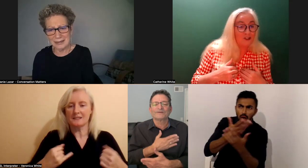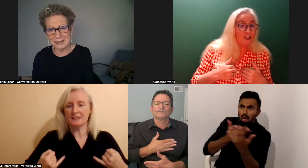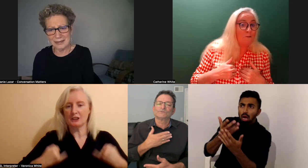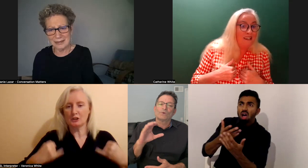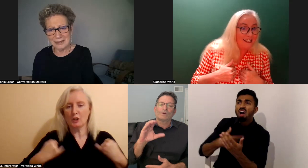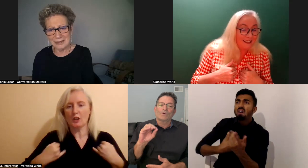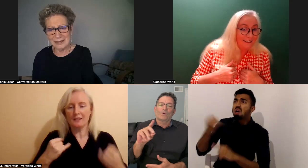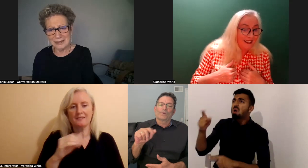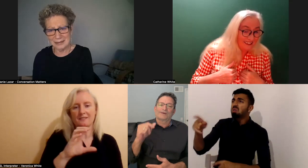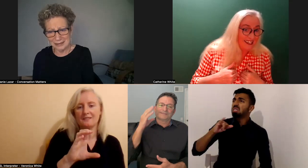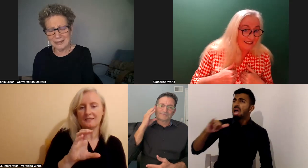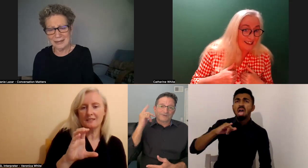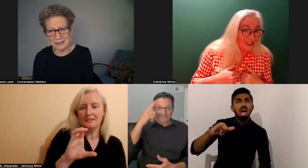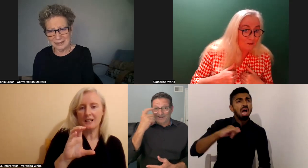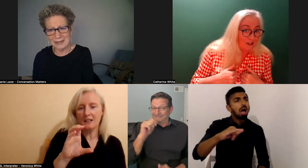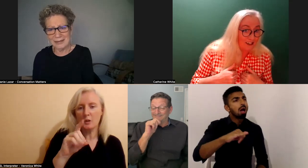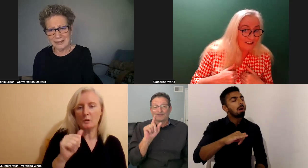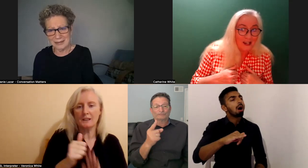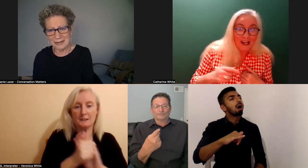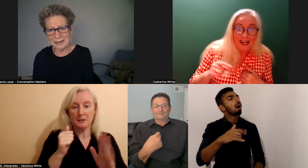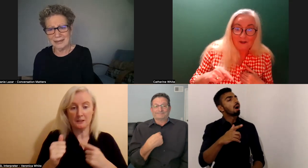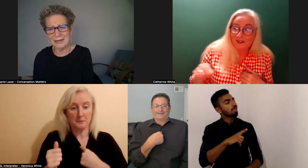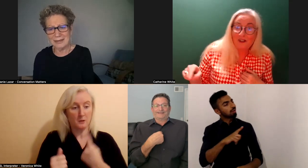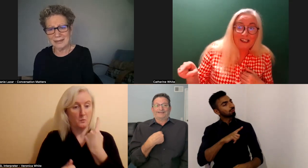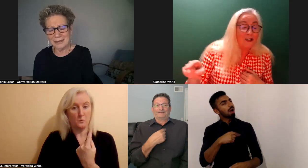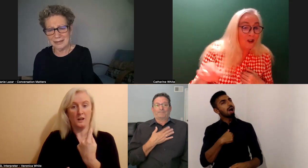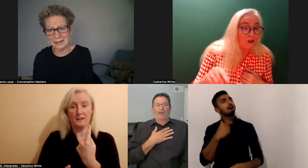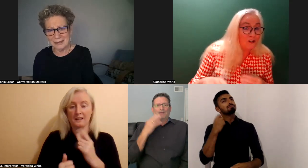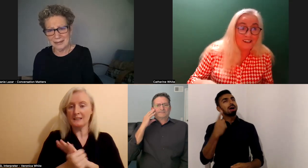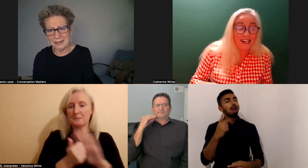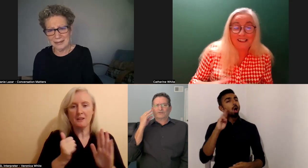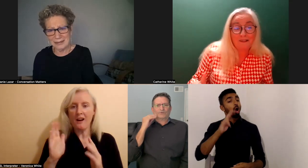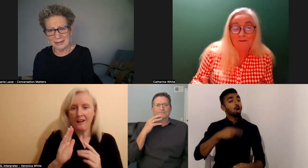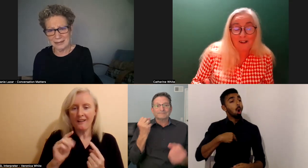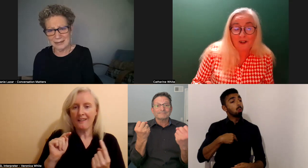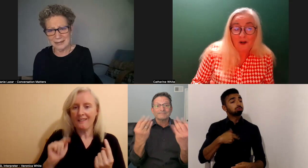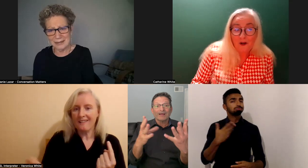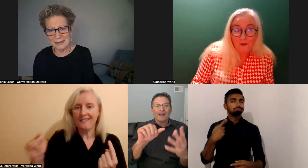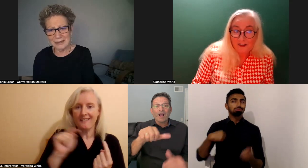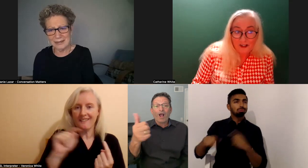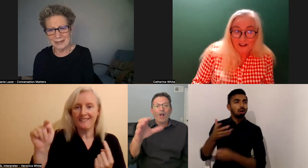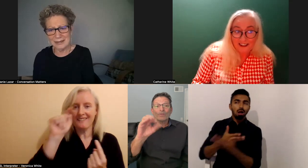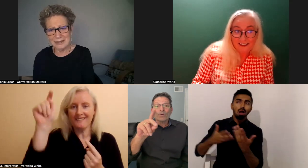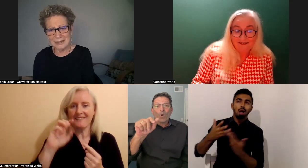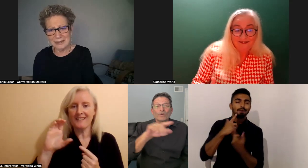it's not just me that had that experience. It was all these other Codas, and it didn't matter